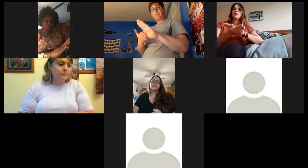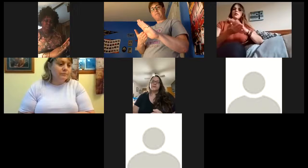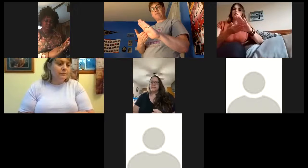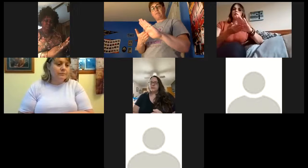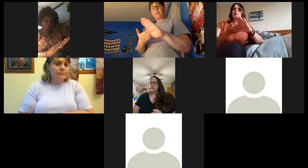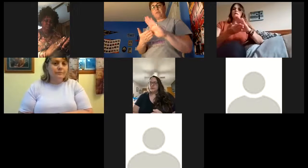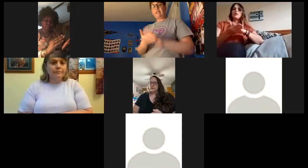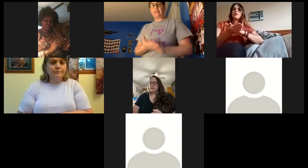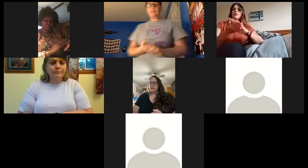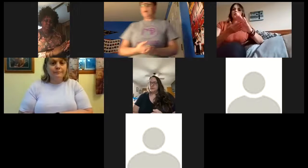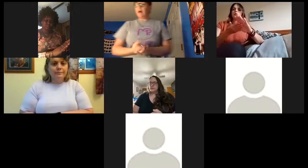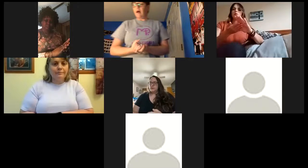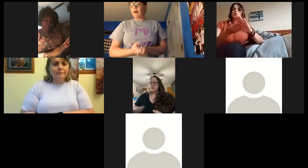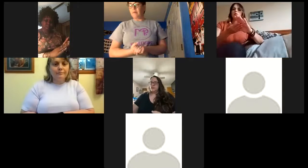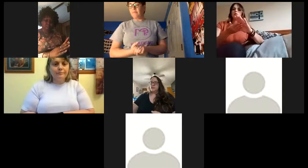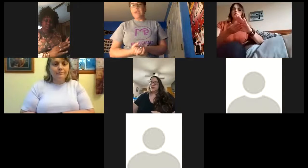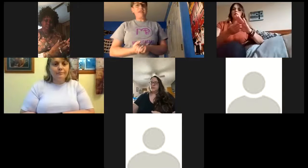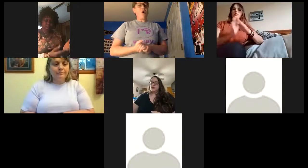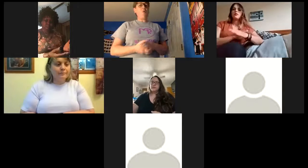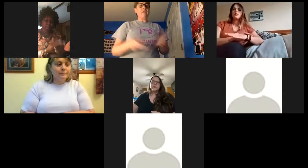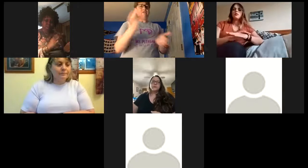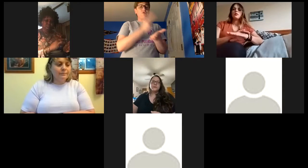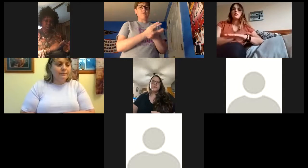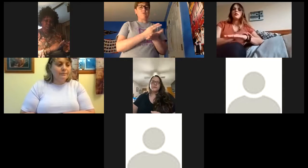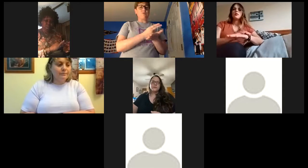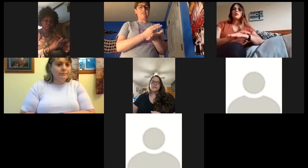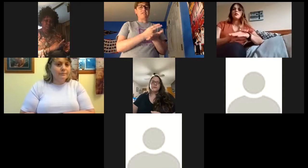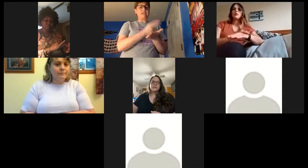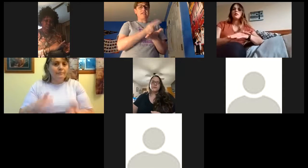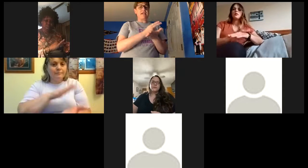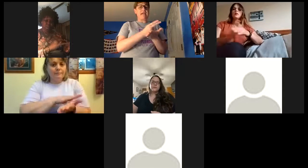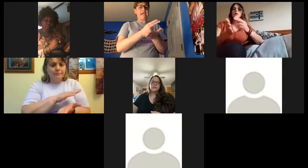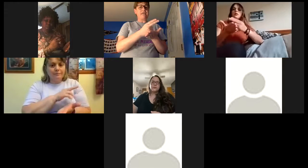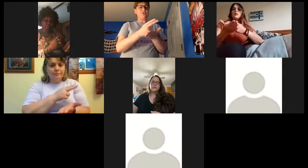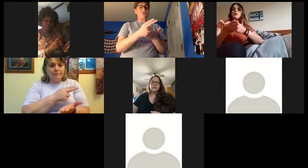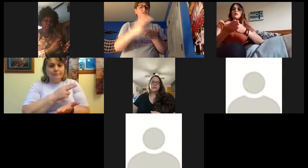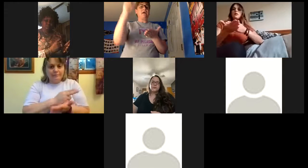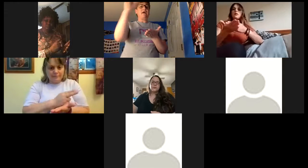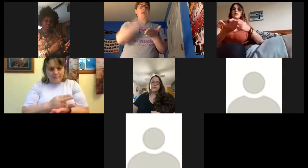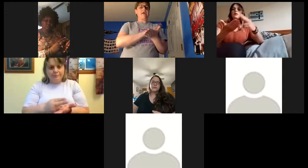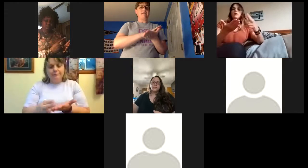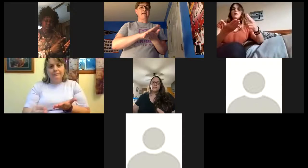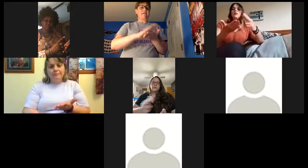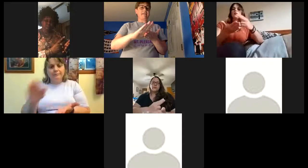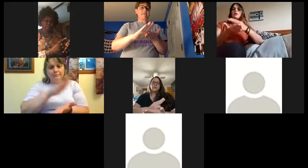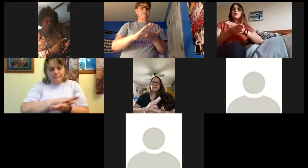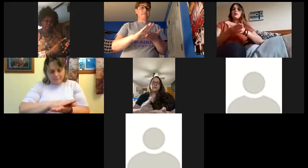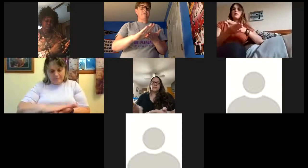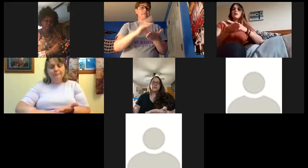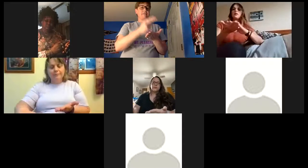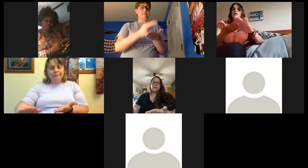yep. So clean. And then holy, if you remember, we just did an H and then